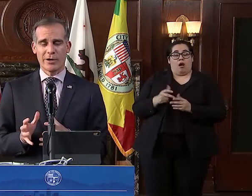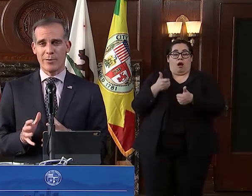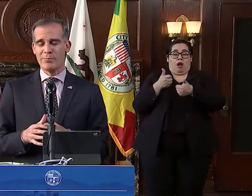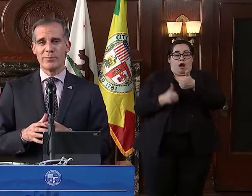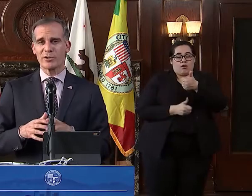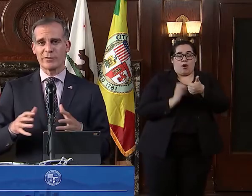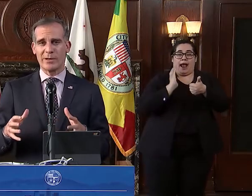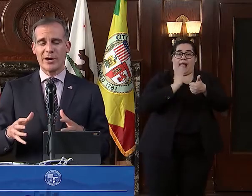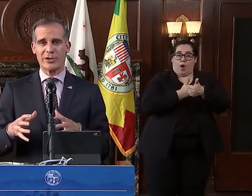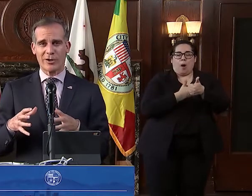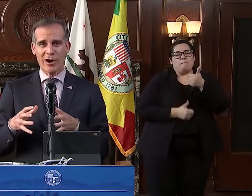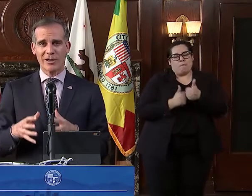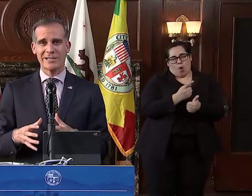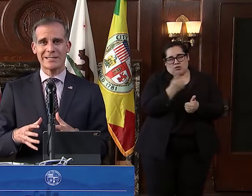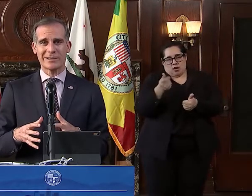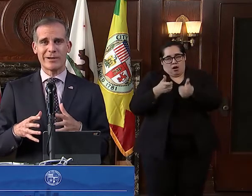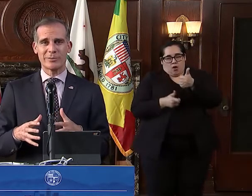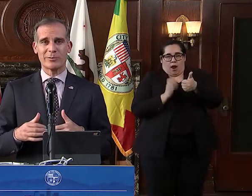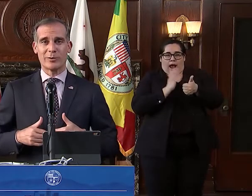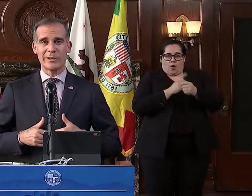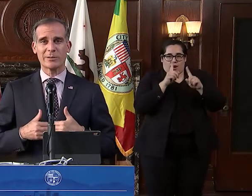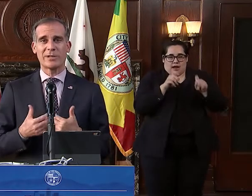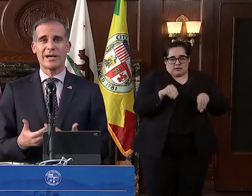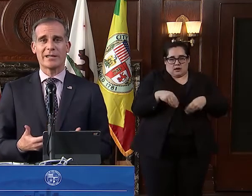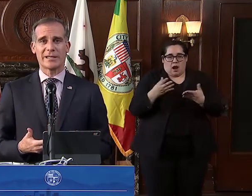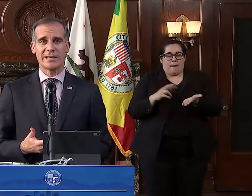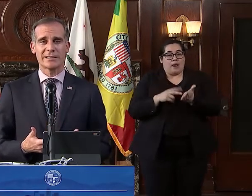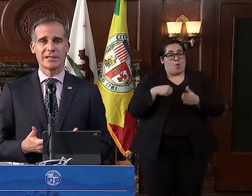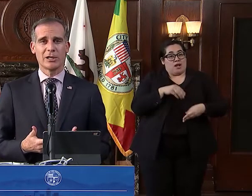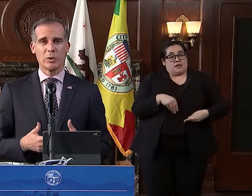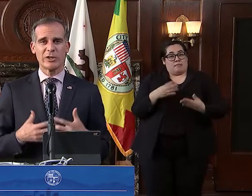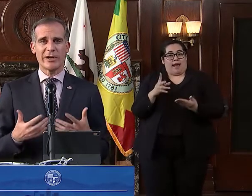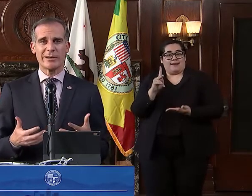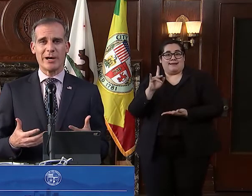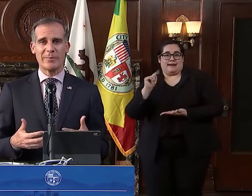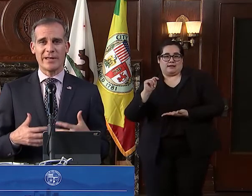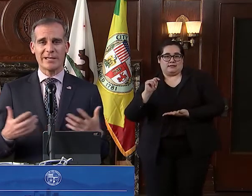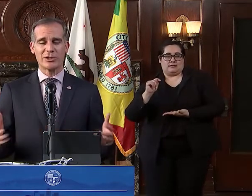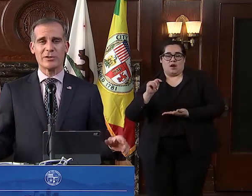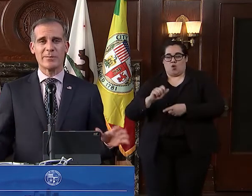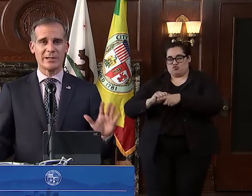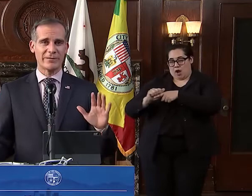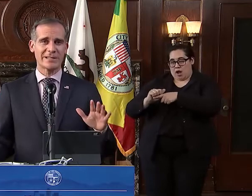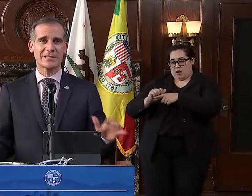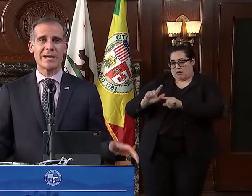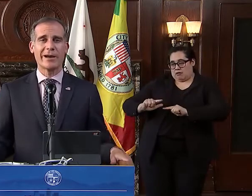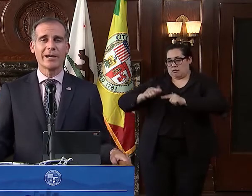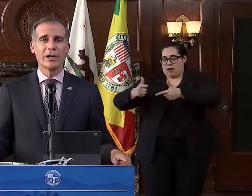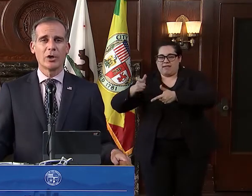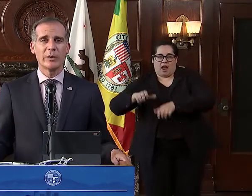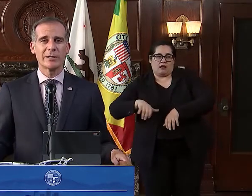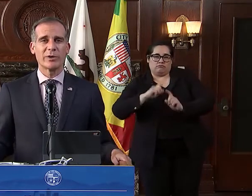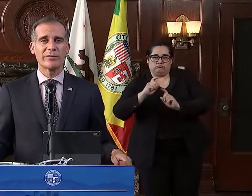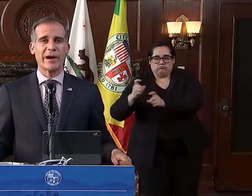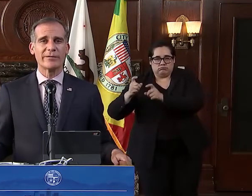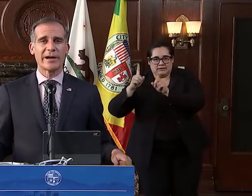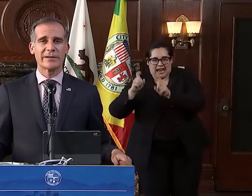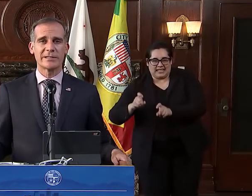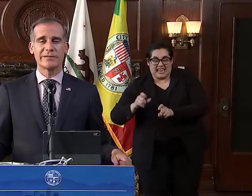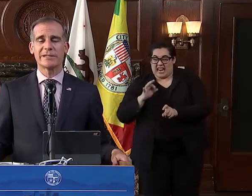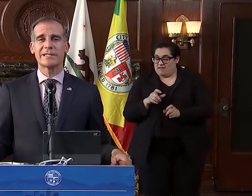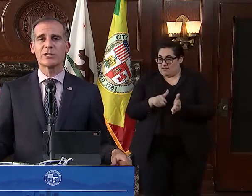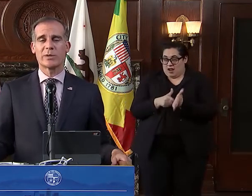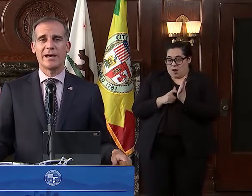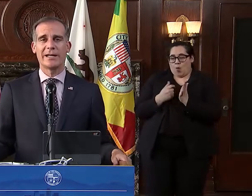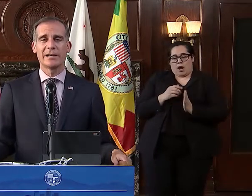our, most of them under our testing regimen where we supply the kits. We train them up and they can do them. And if necessary, we can bring firefighters